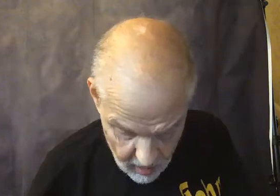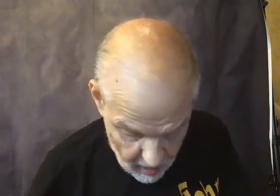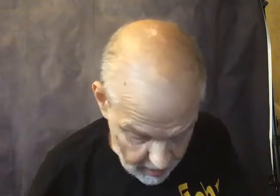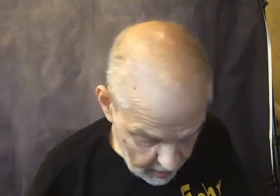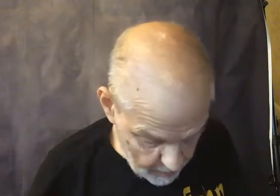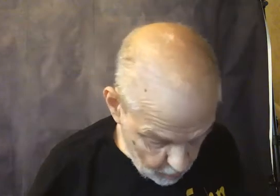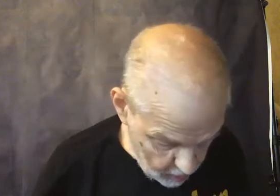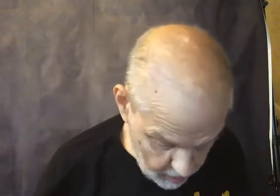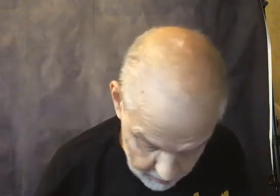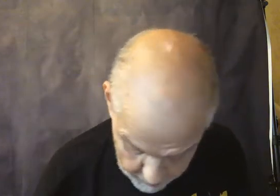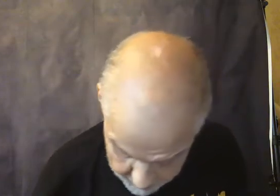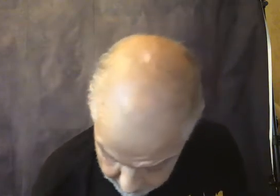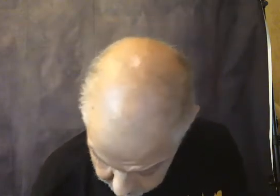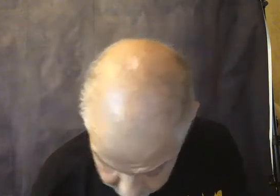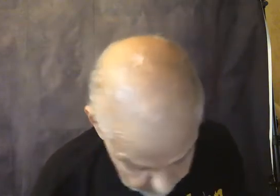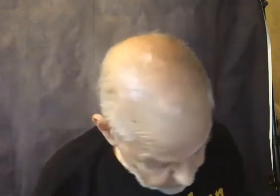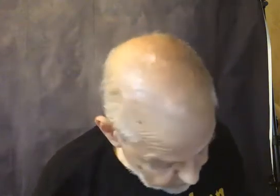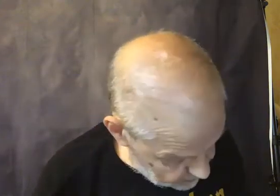I am on page